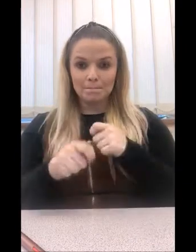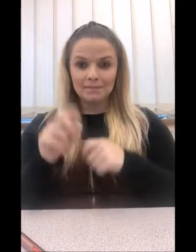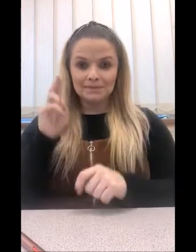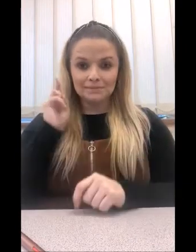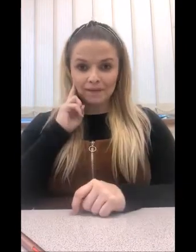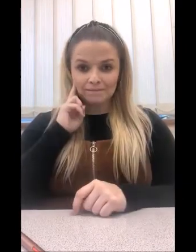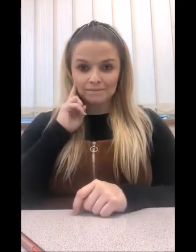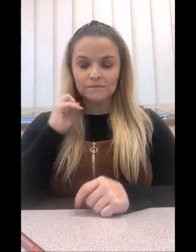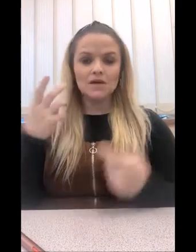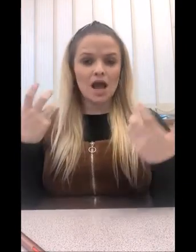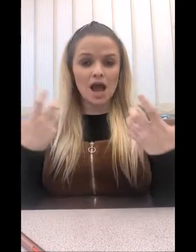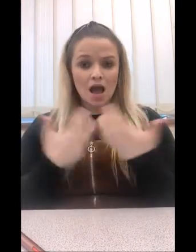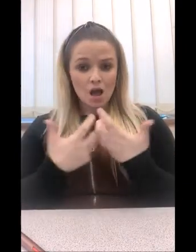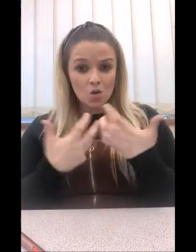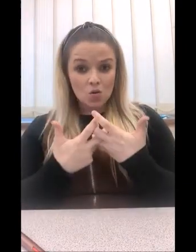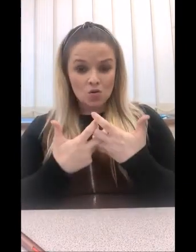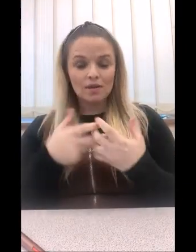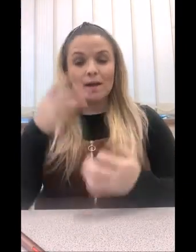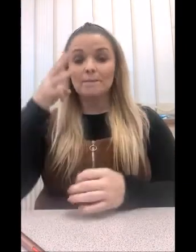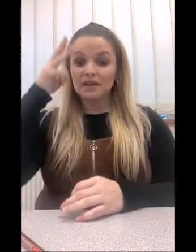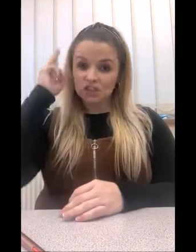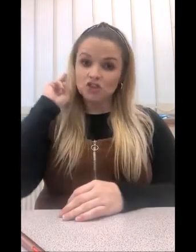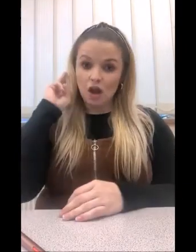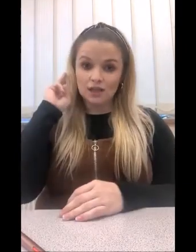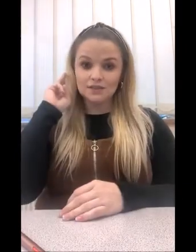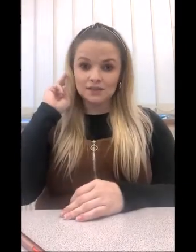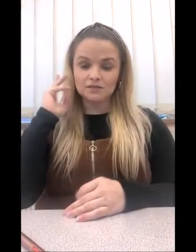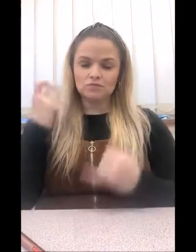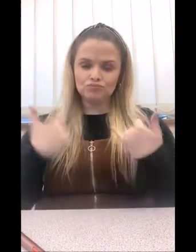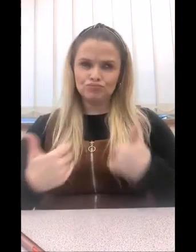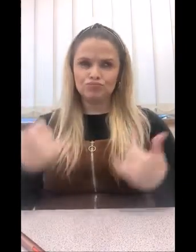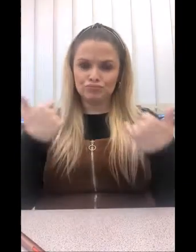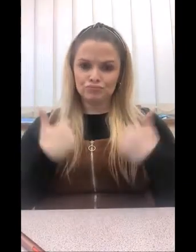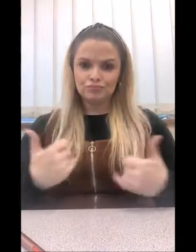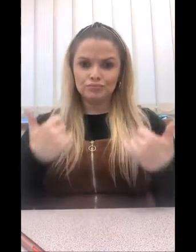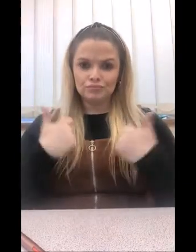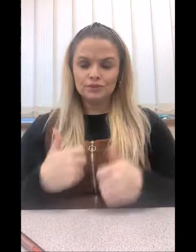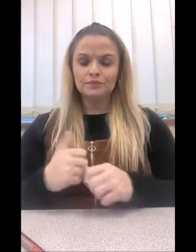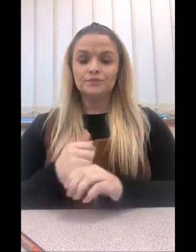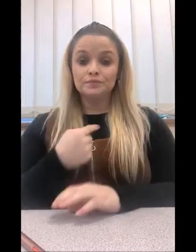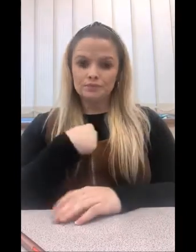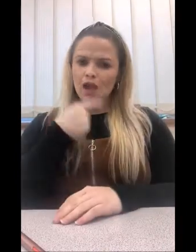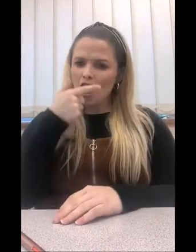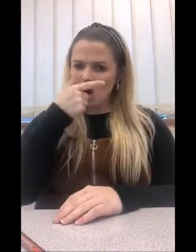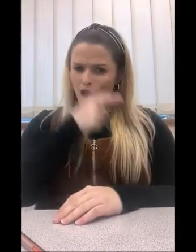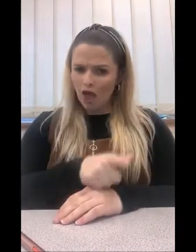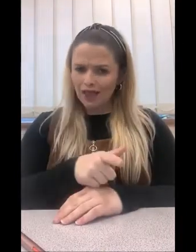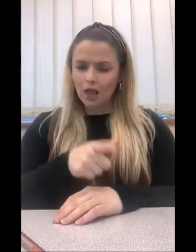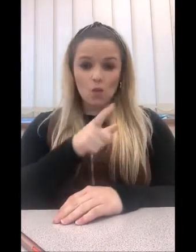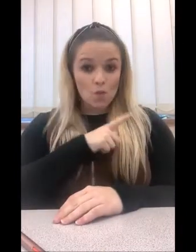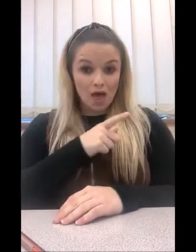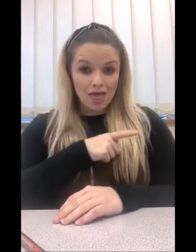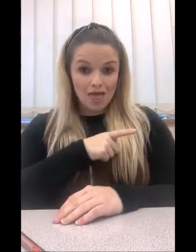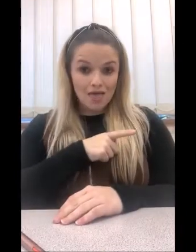I became deaf. How? I had meningitis. I was really ill. I was